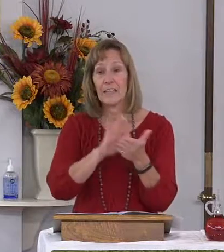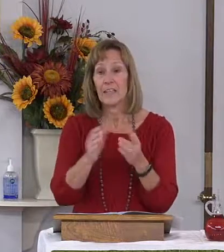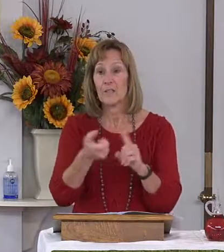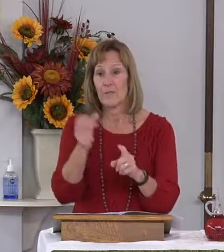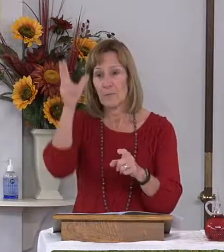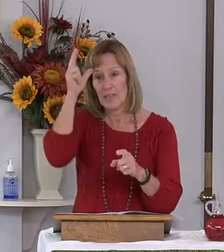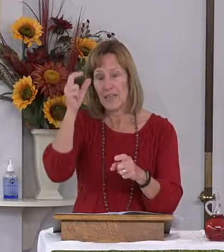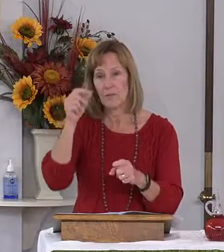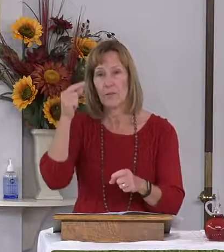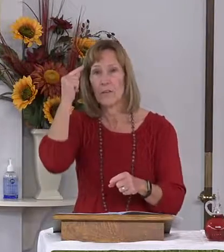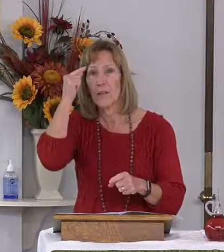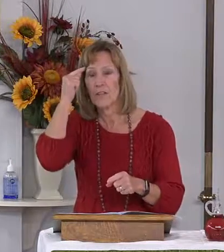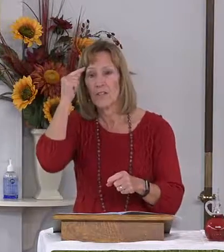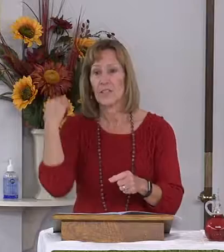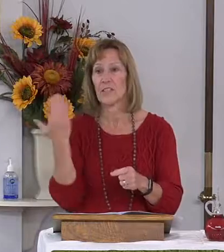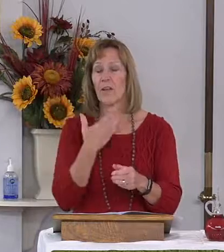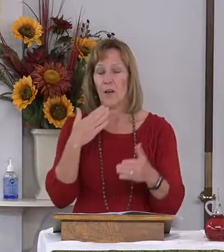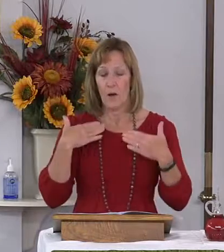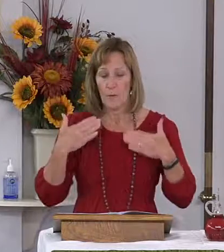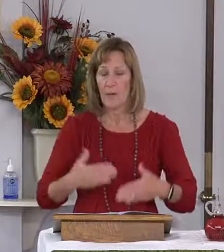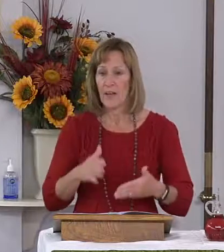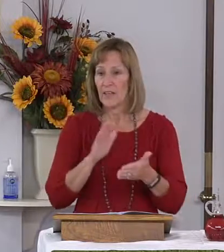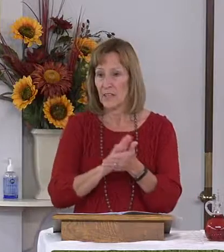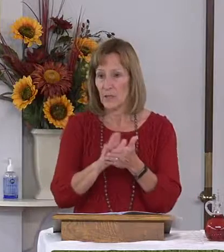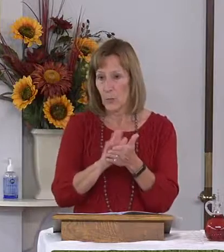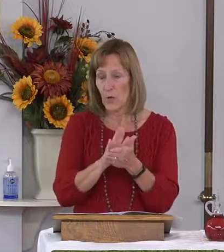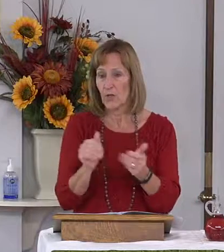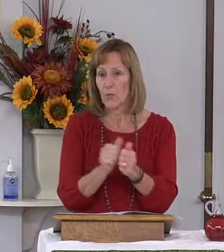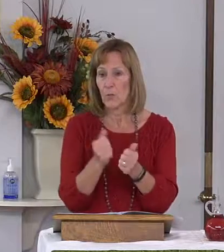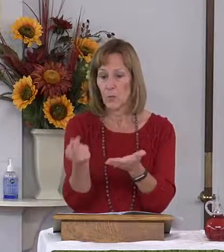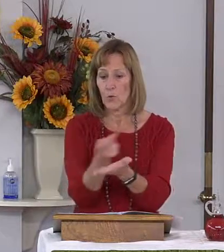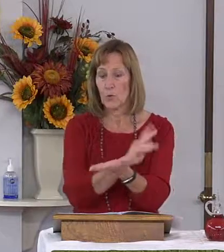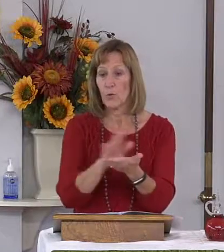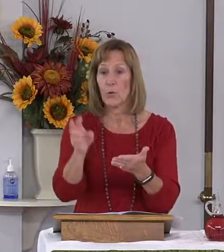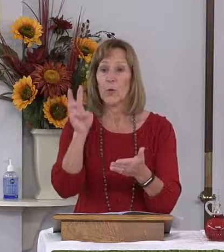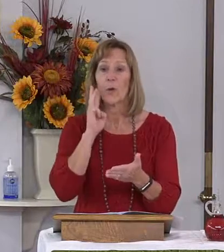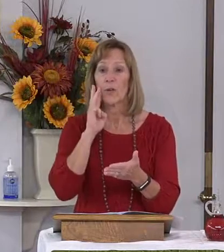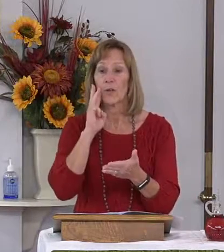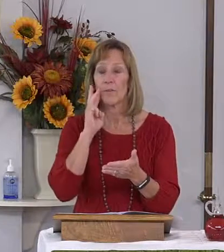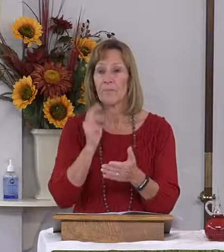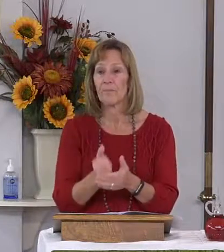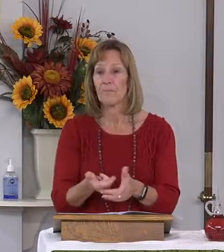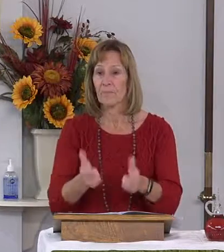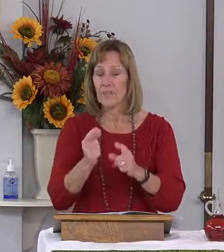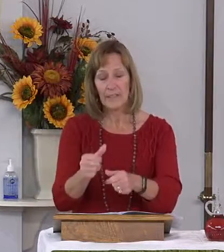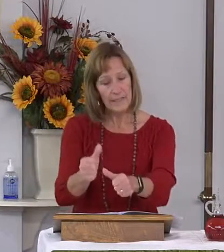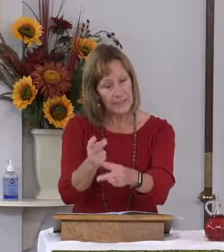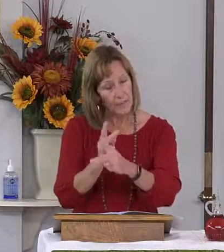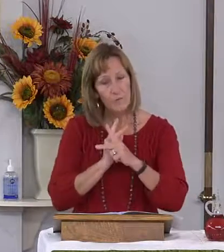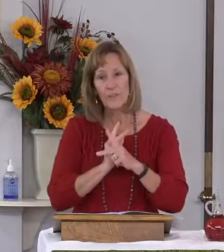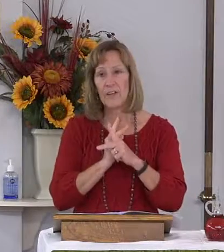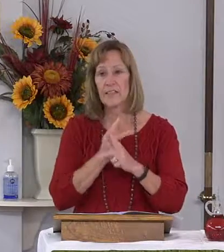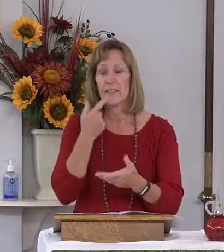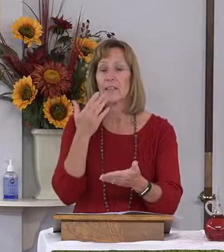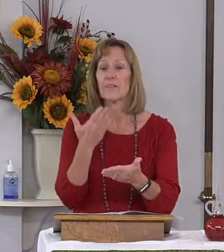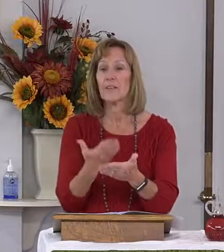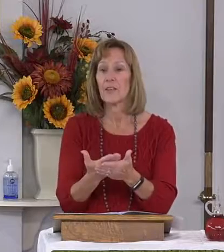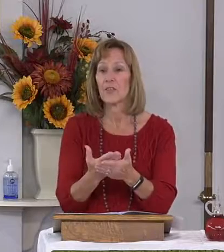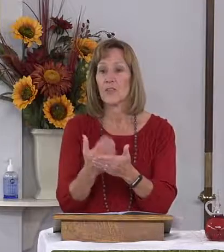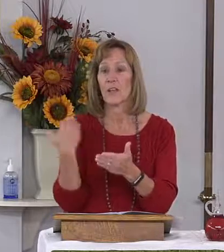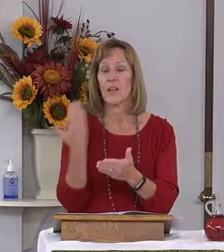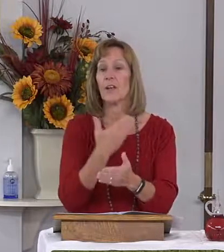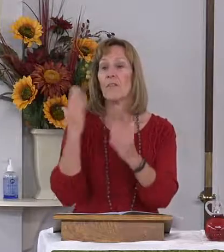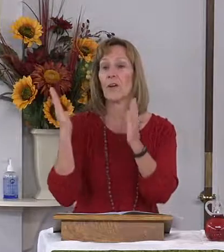evil conscience and our bodies washed with pure water. Let us hold fast to the confession of our